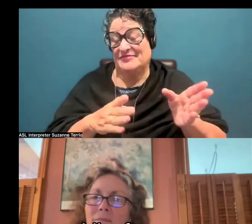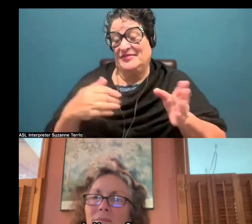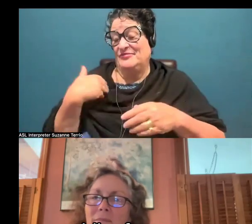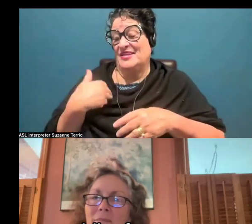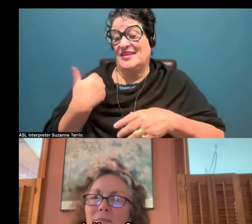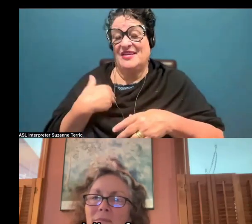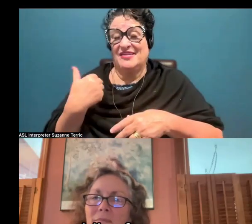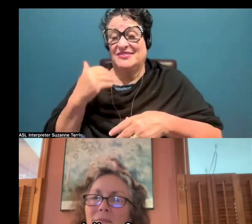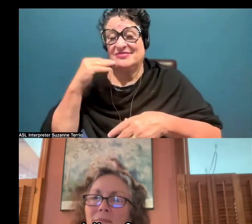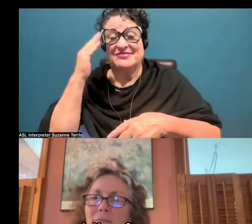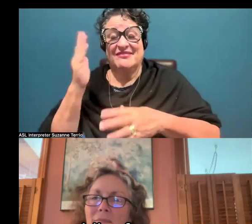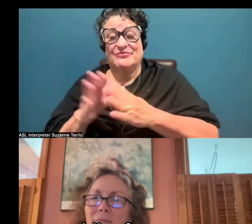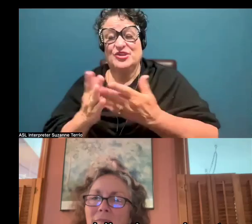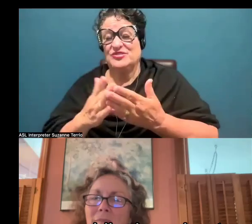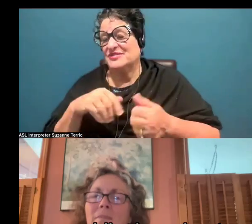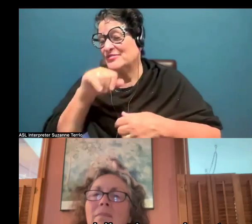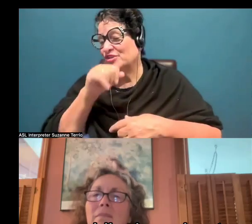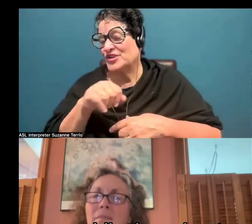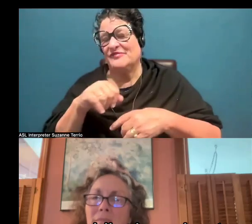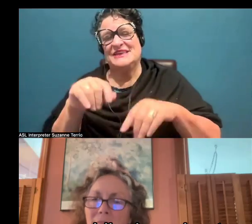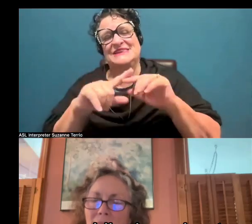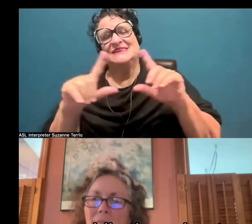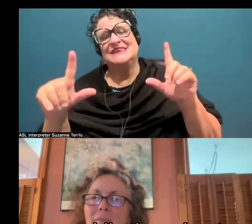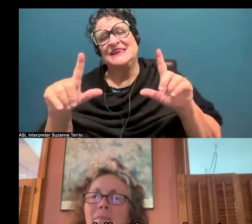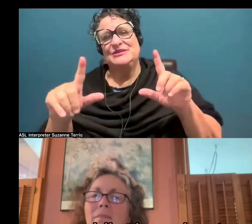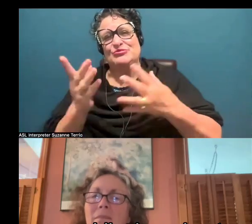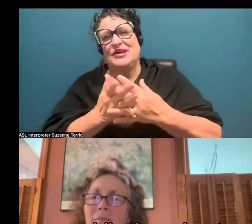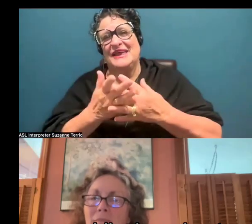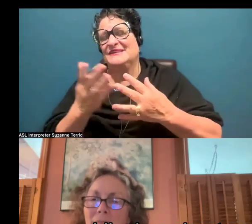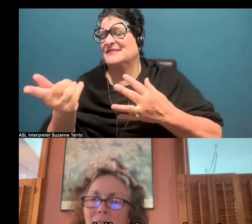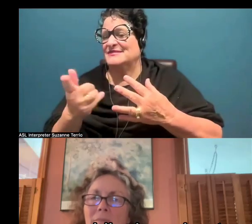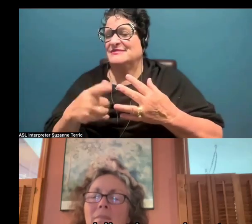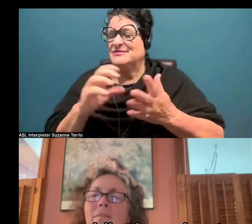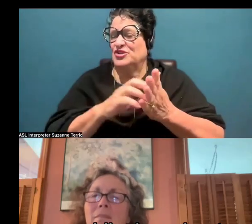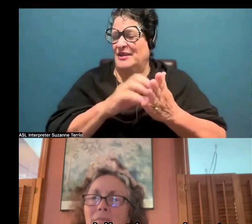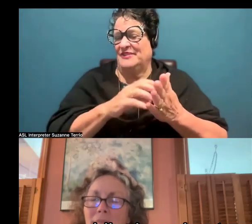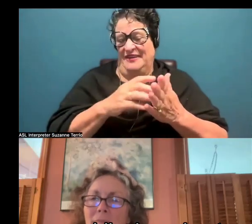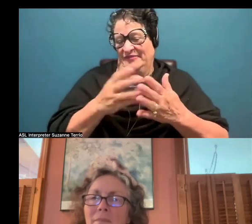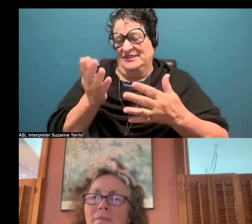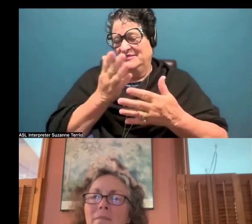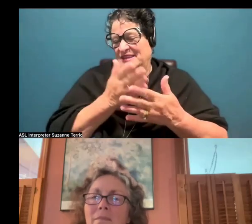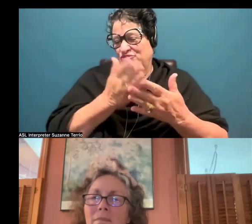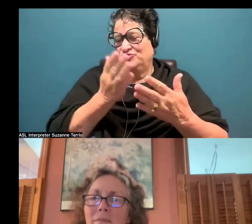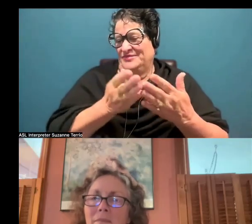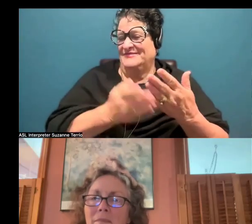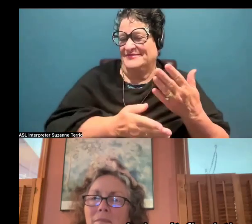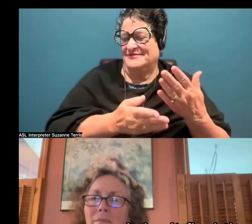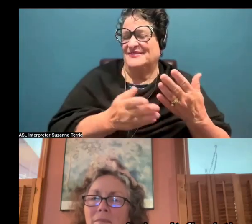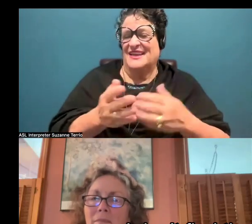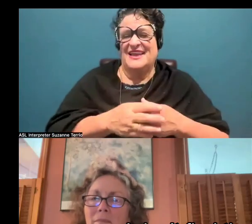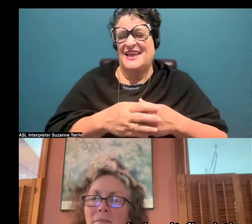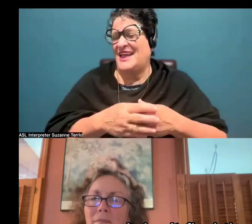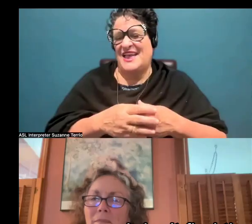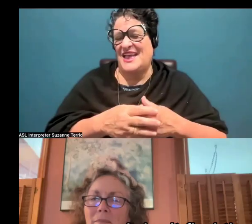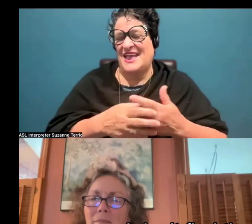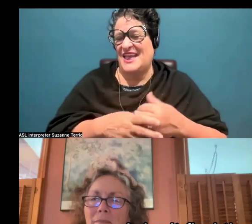books, I love a scene break. Like in a chapter, you'll have a lot of different sections because I don't find